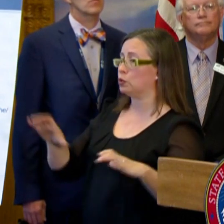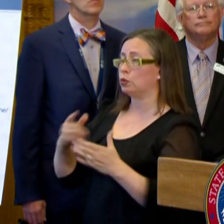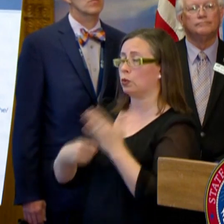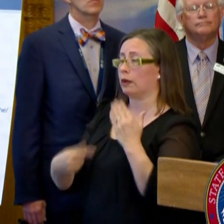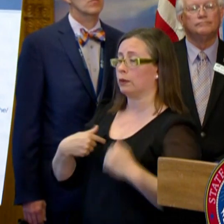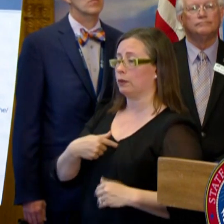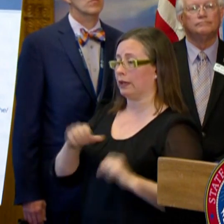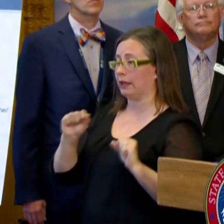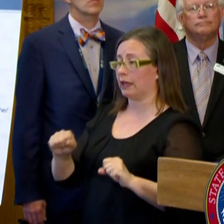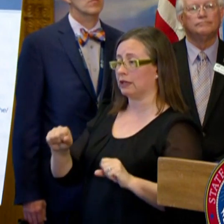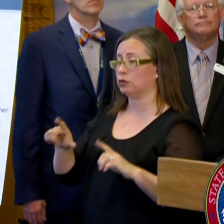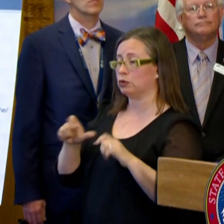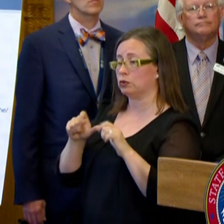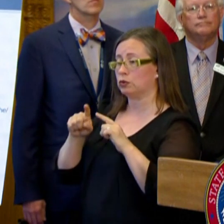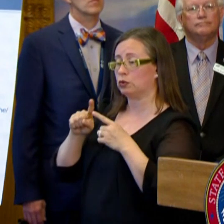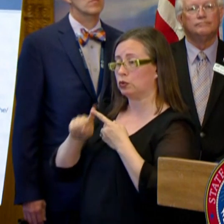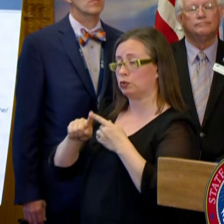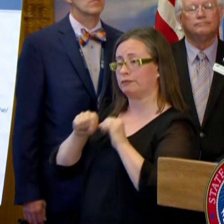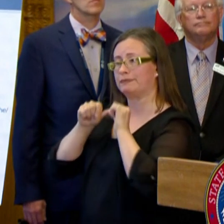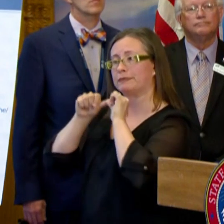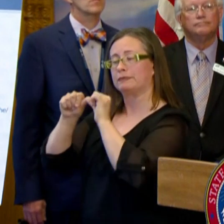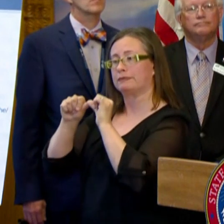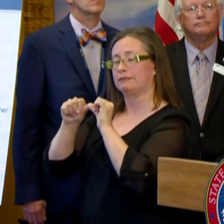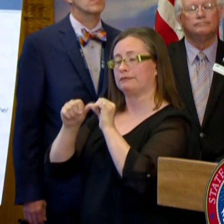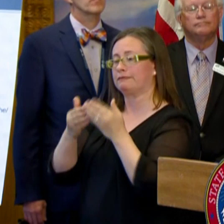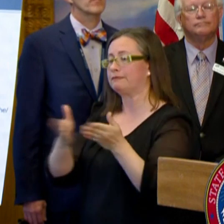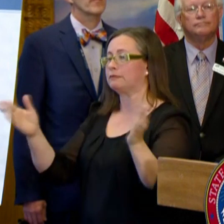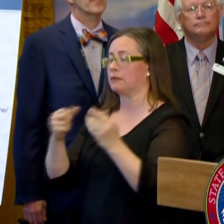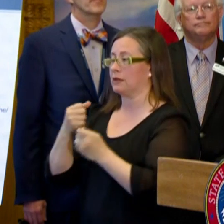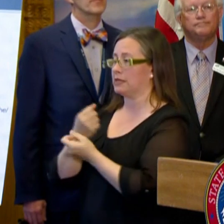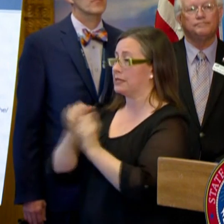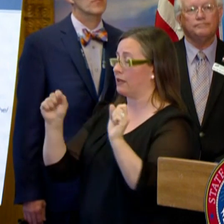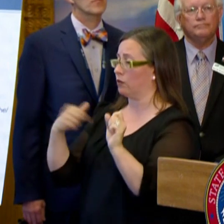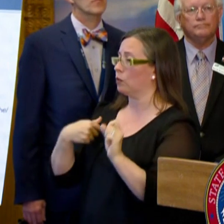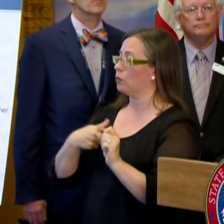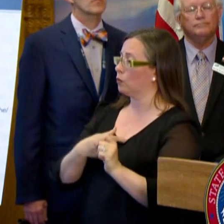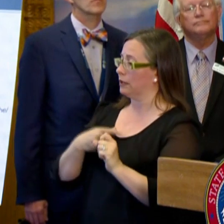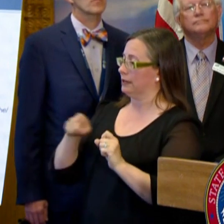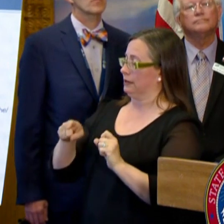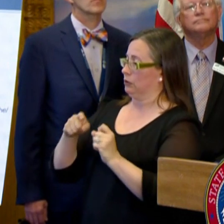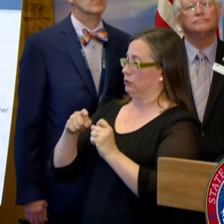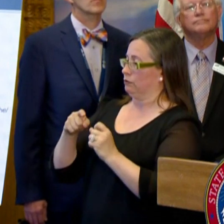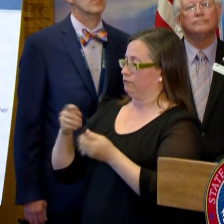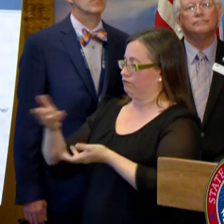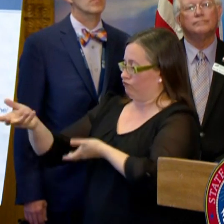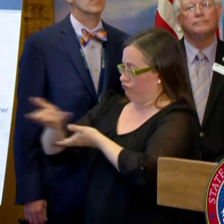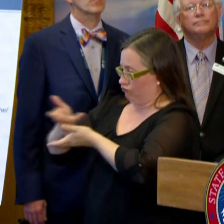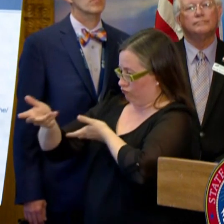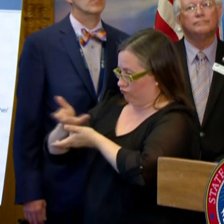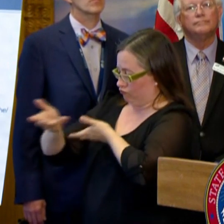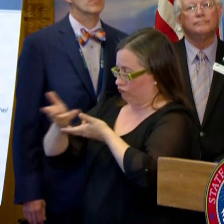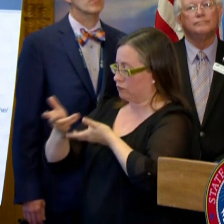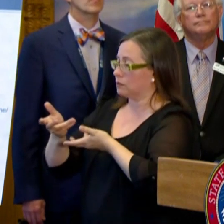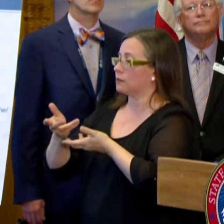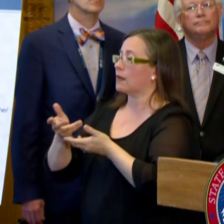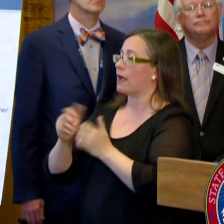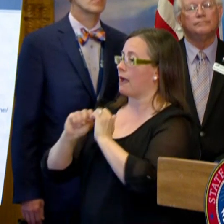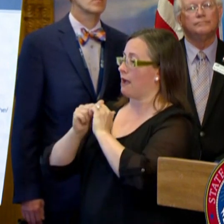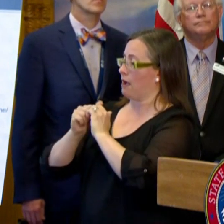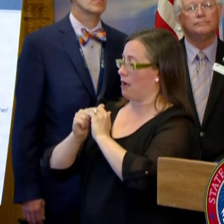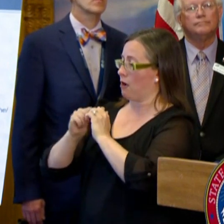keep people safe, it's also important that we share information about the best practices that every Colorado resident should do to